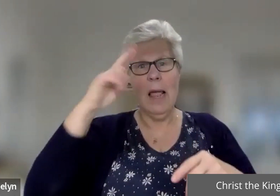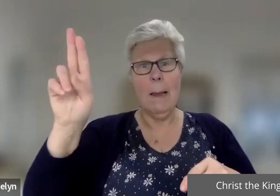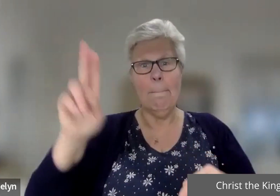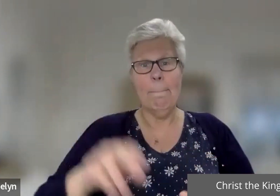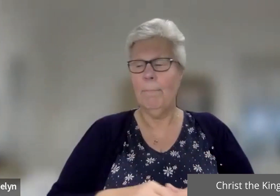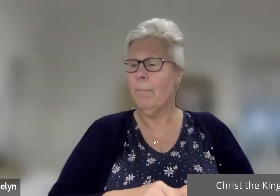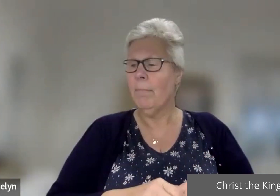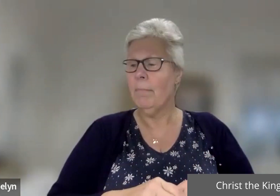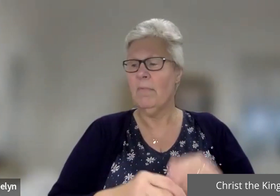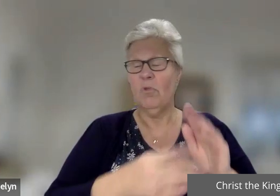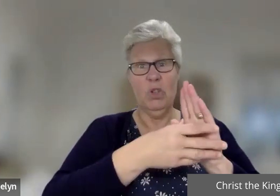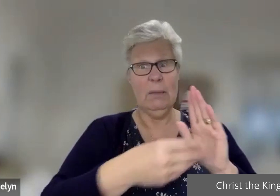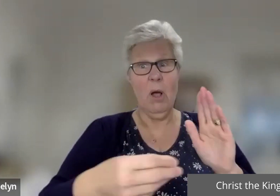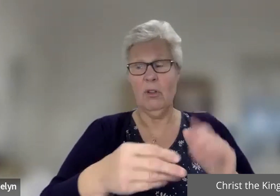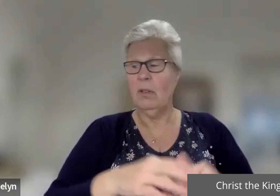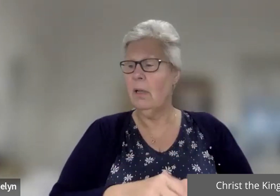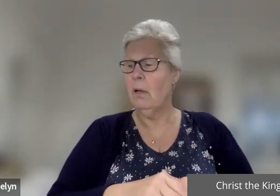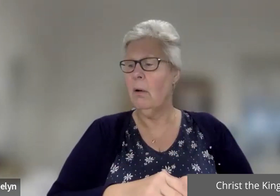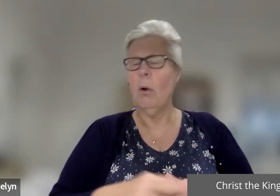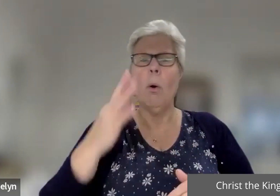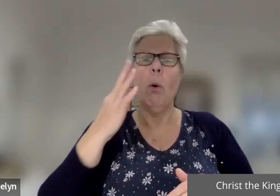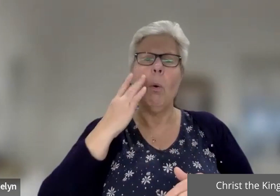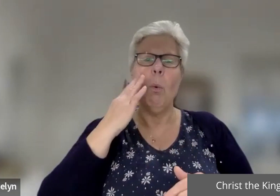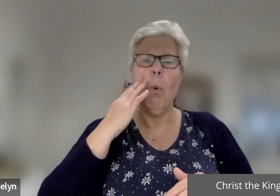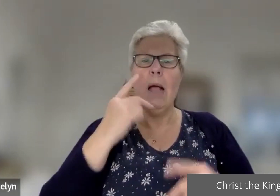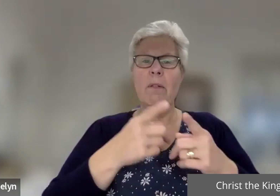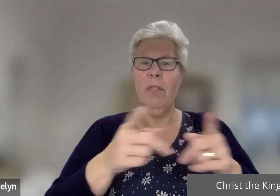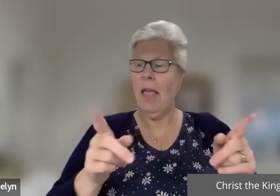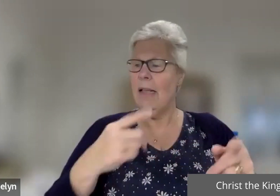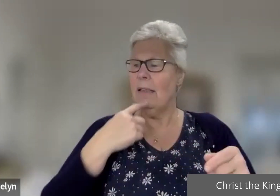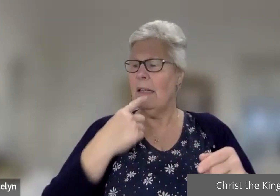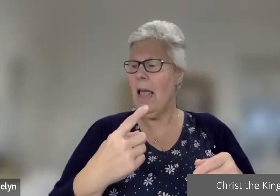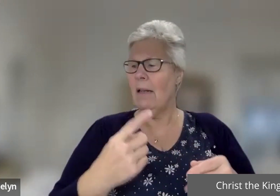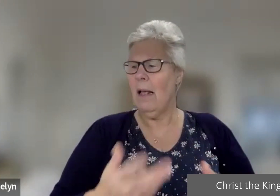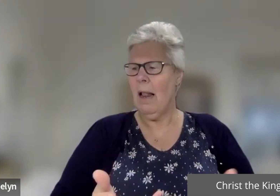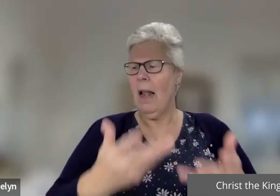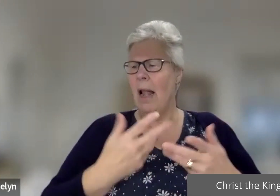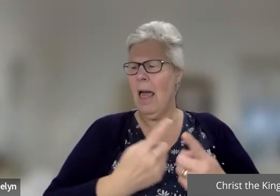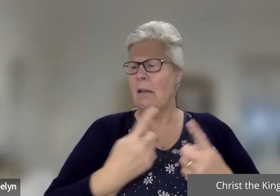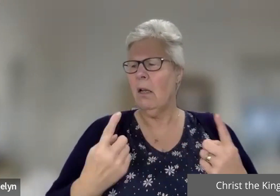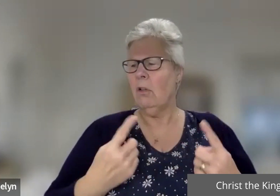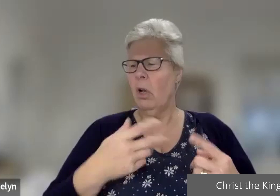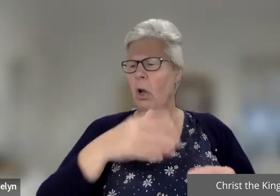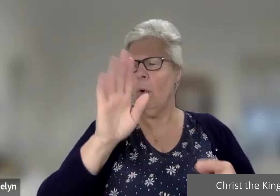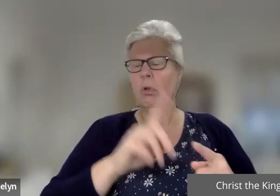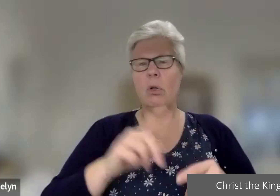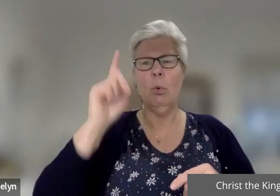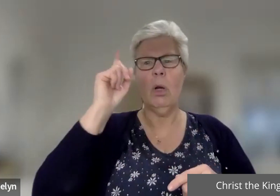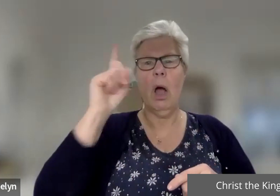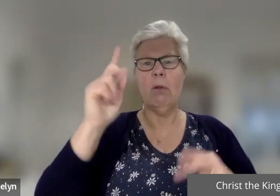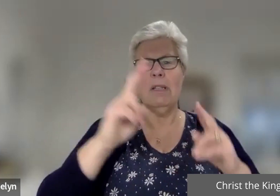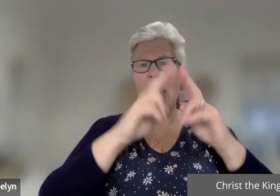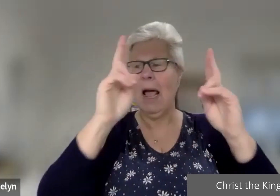Lord's name. It was when they say, let us go